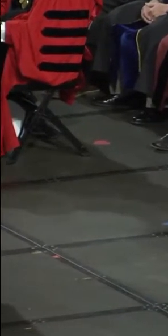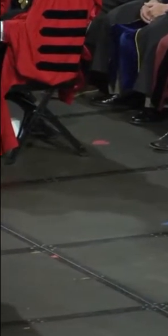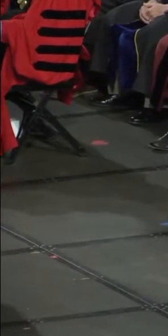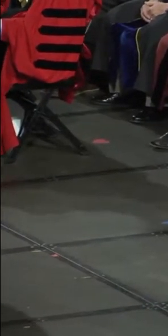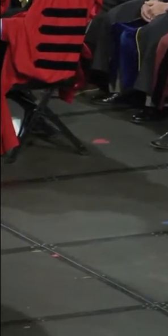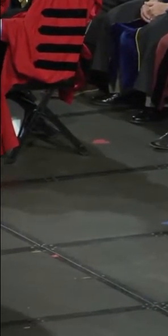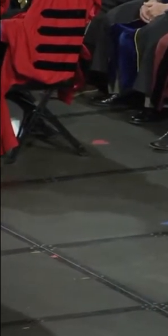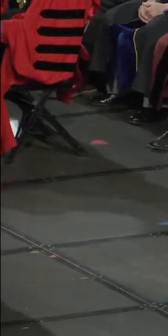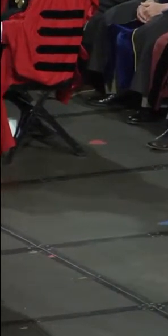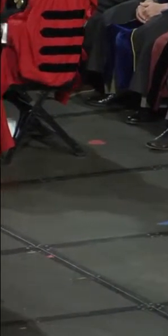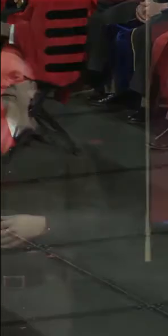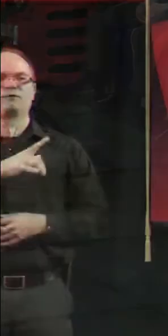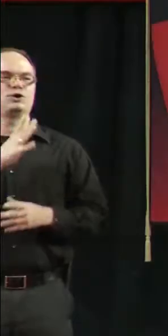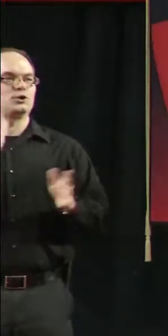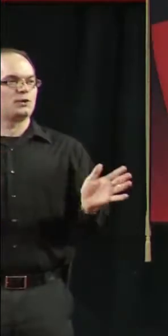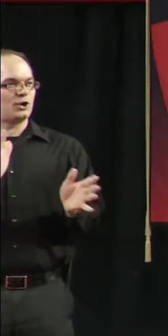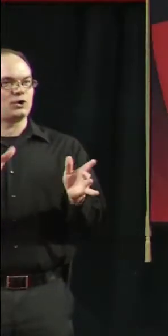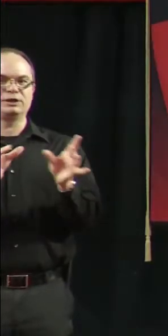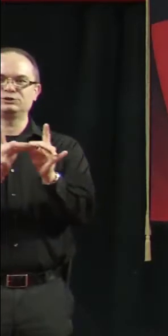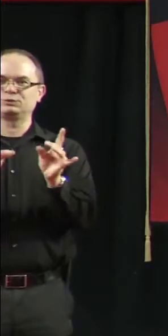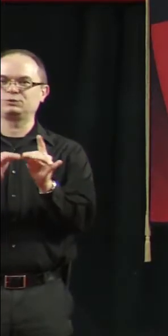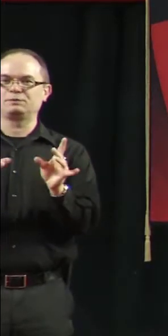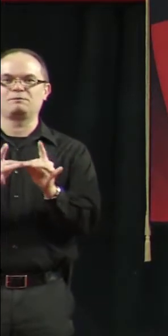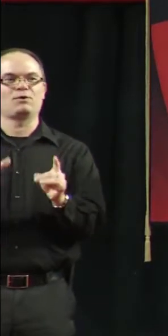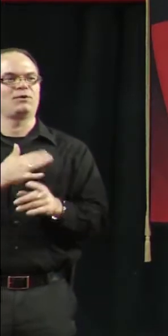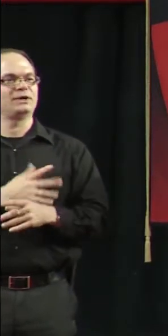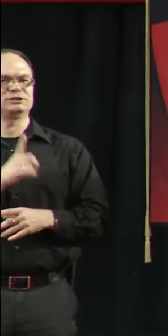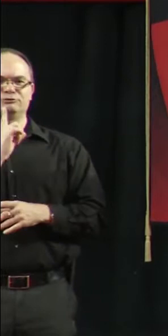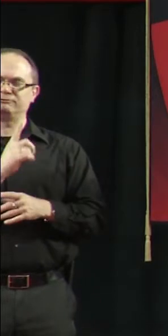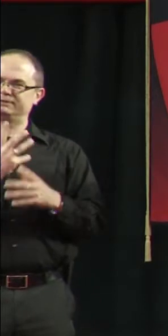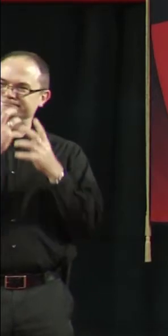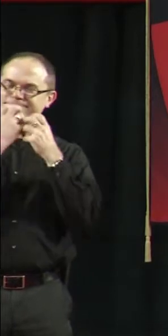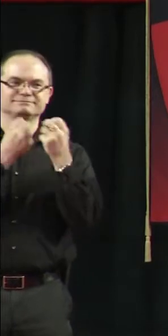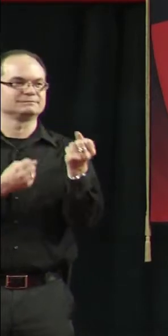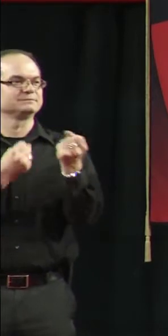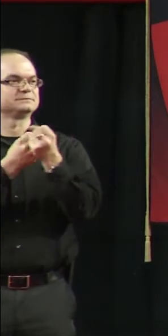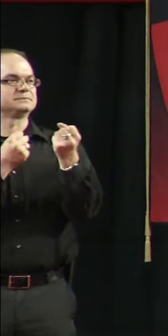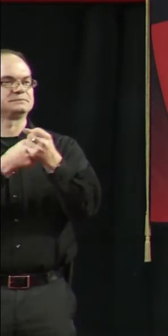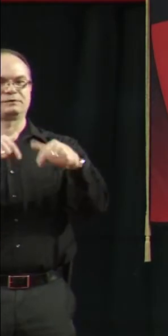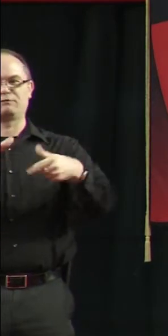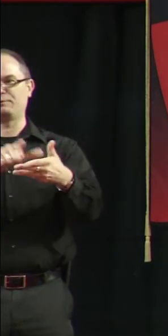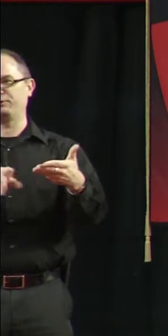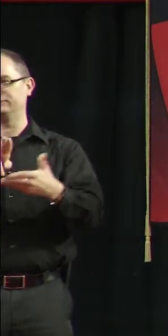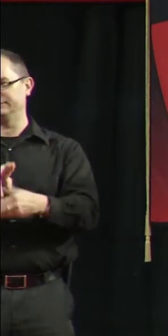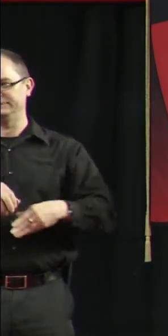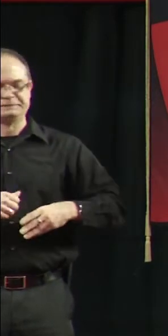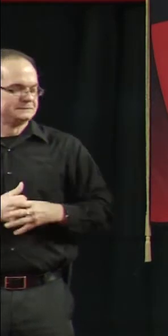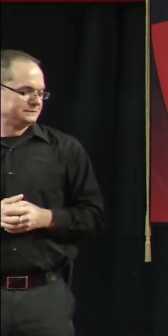Thank you, Mr. Bell, for your encouraging remarks and your invaluable support of Lamar University.